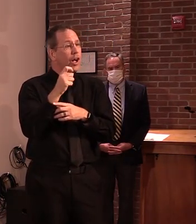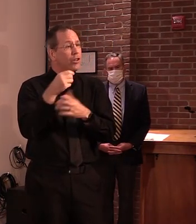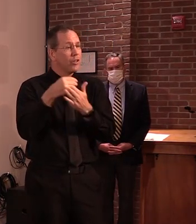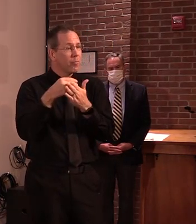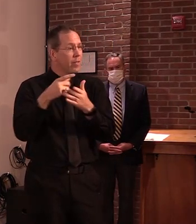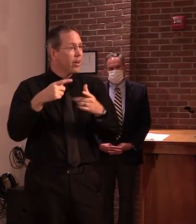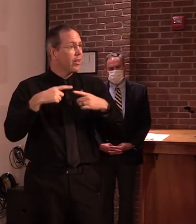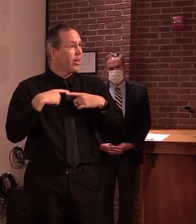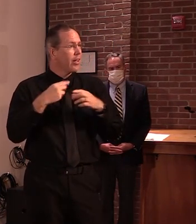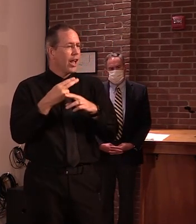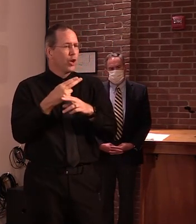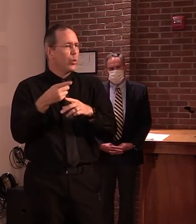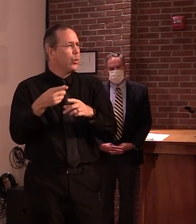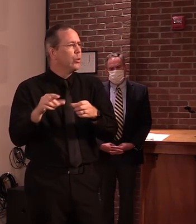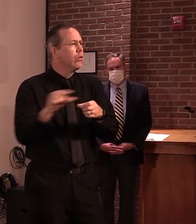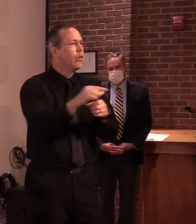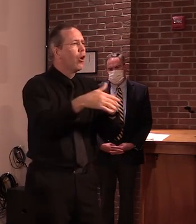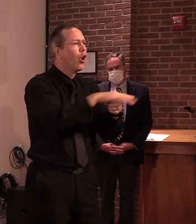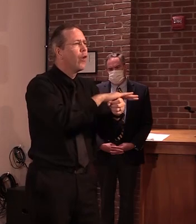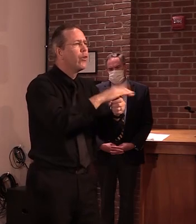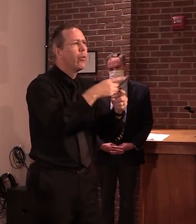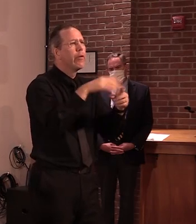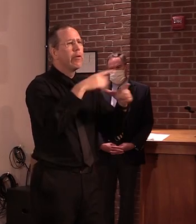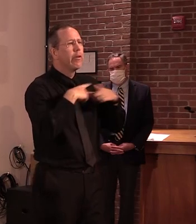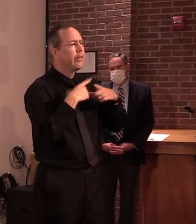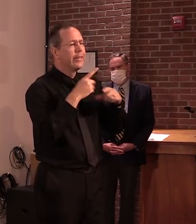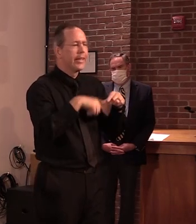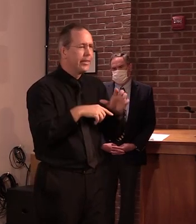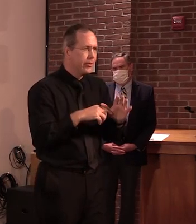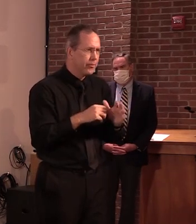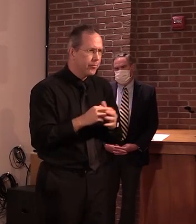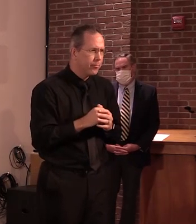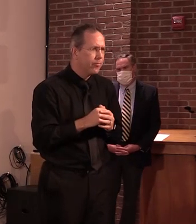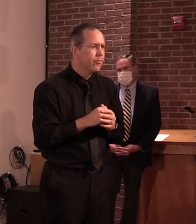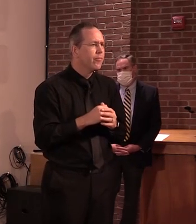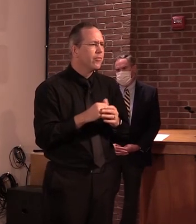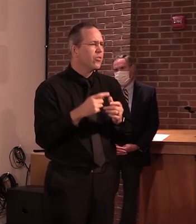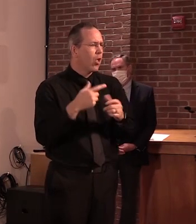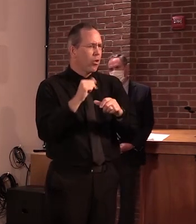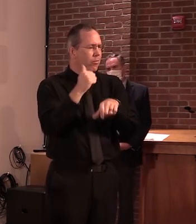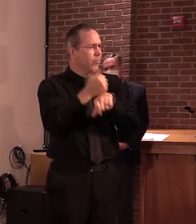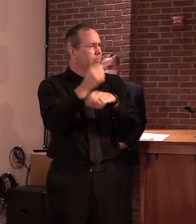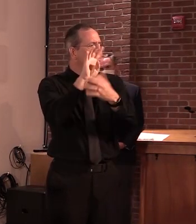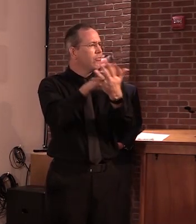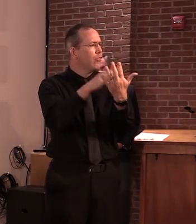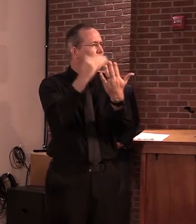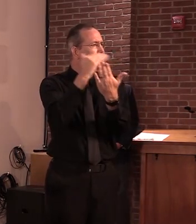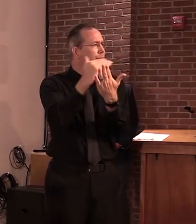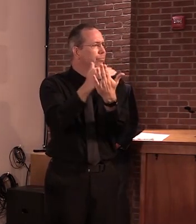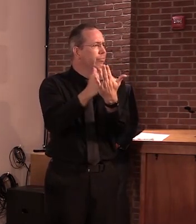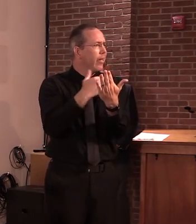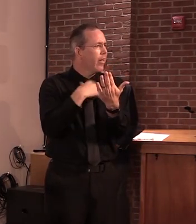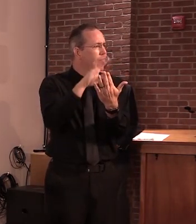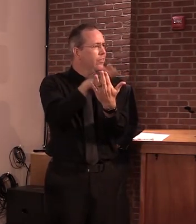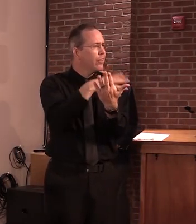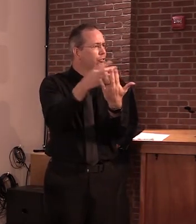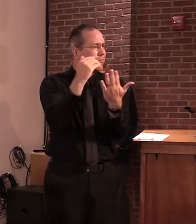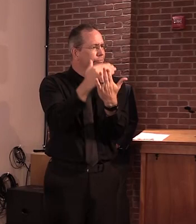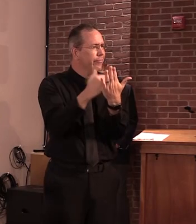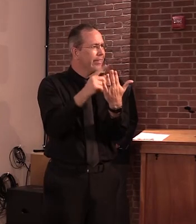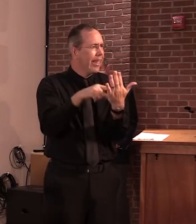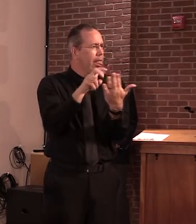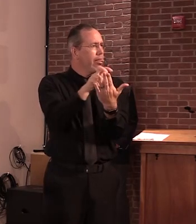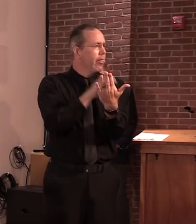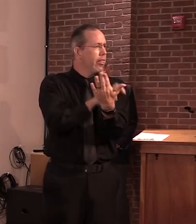for benefits during what is a scheduled break. Yeah, this isn't the case in here. This was,